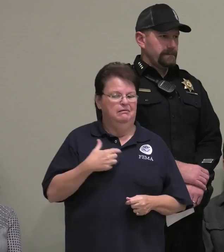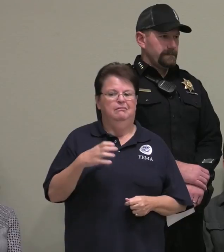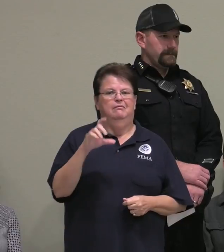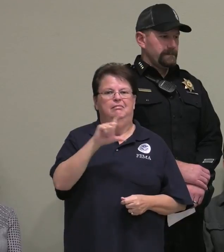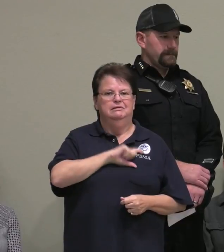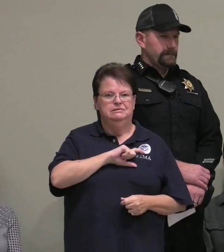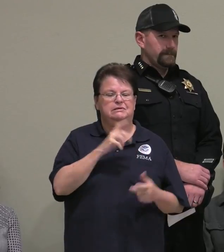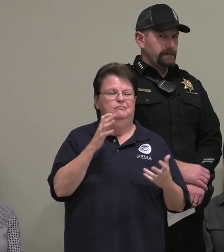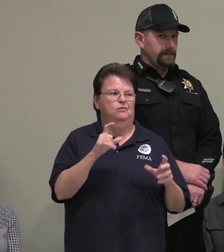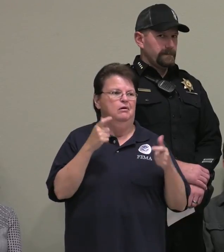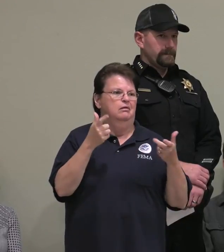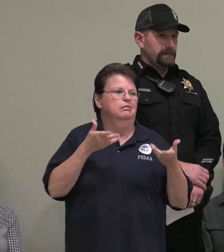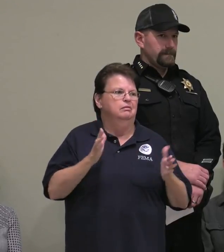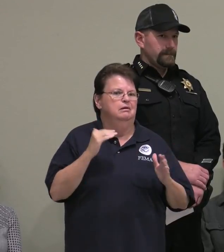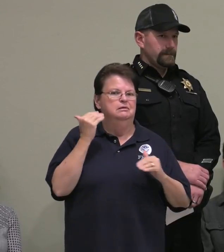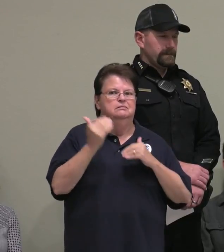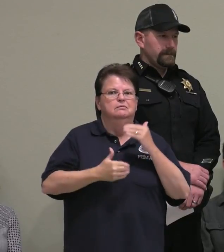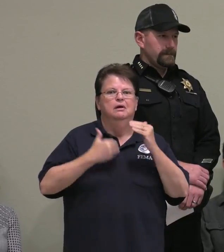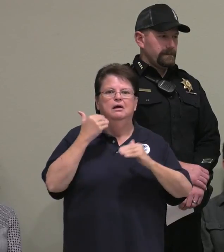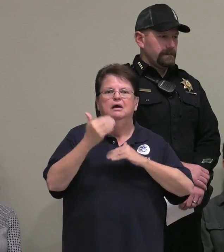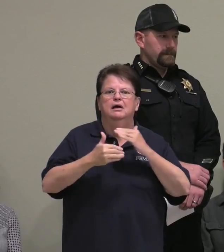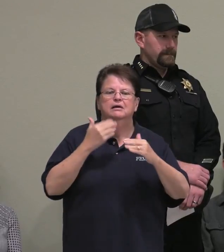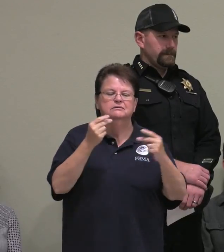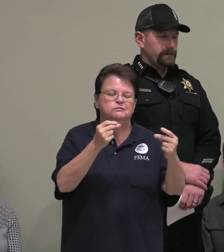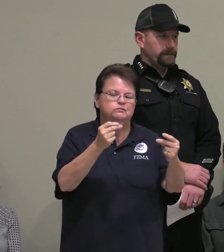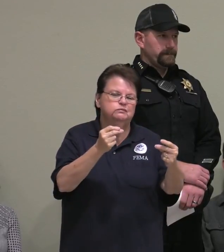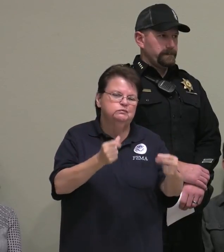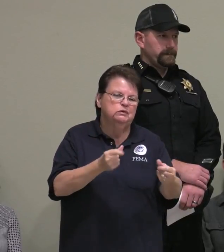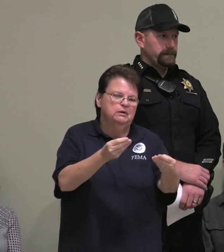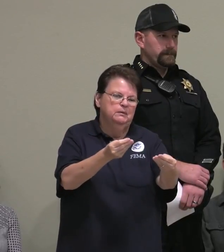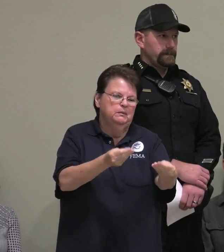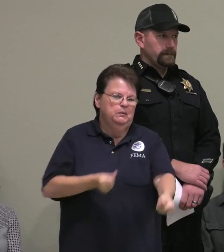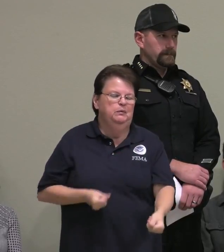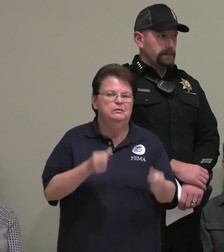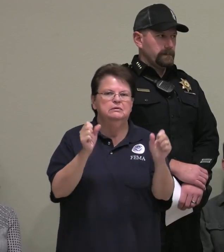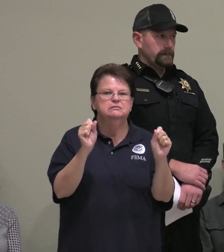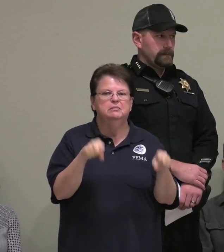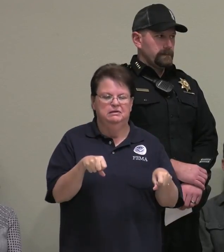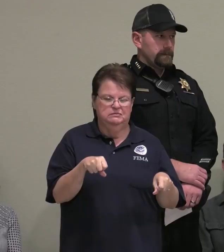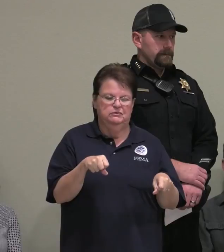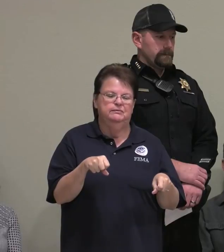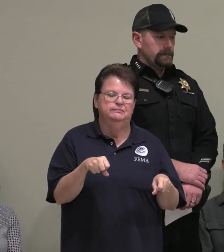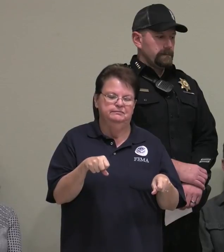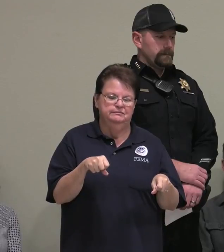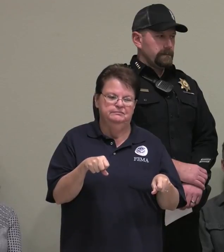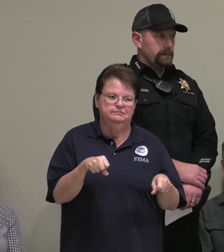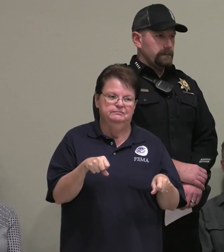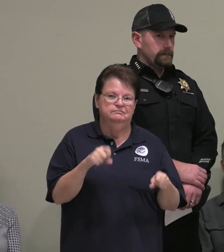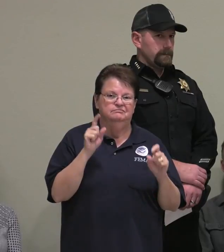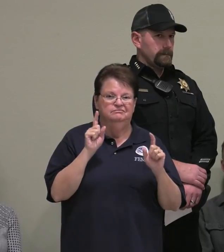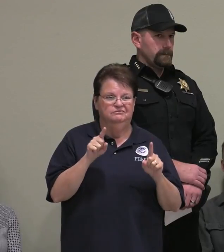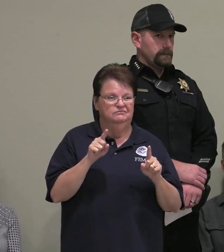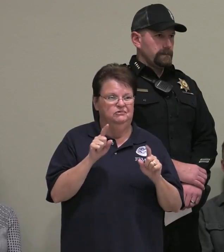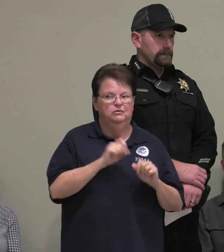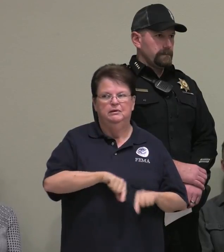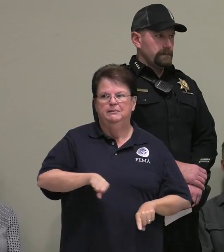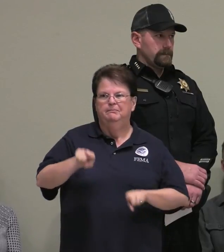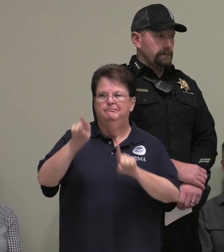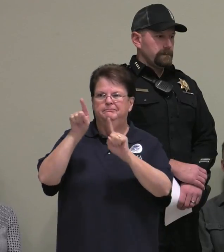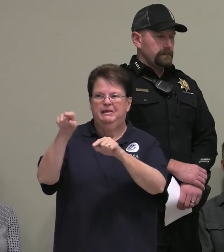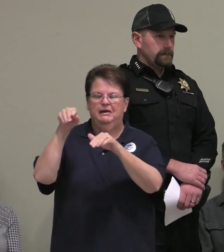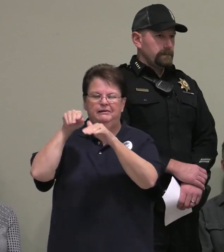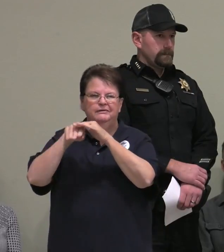really, really want this process to go as quickly and smoothly as possible so that we can get you back into the area